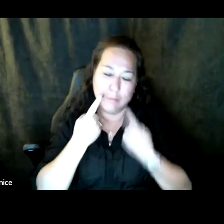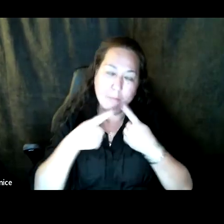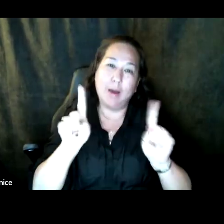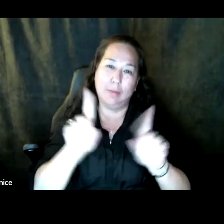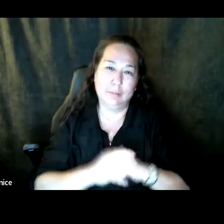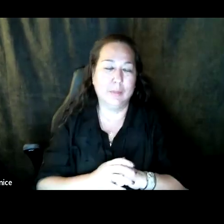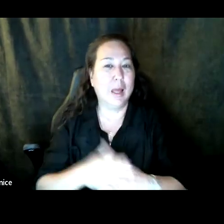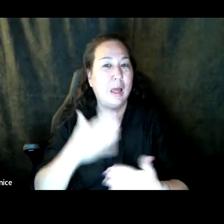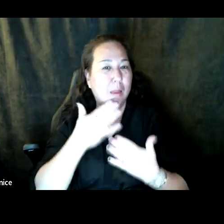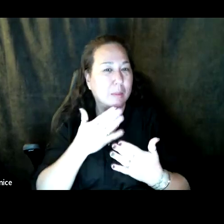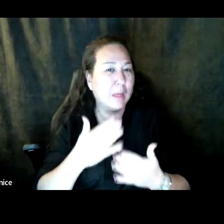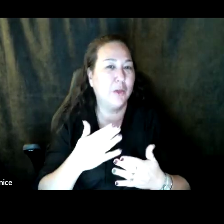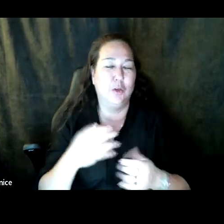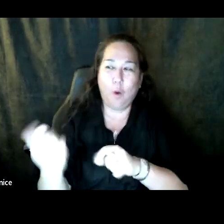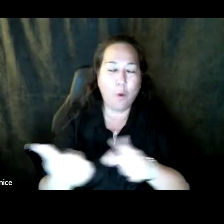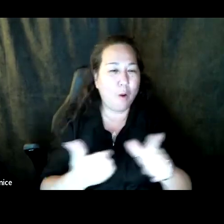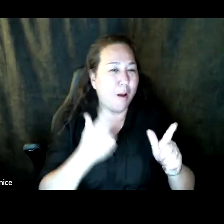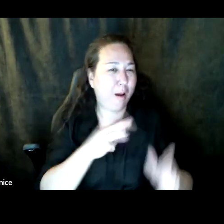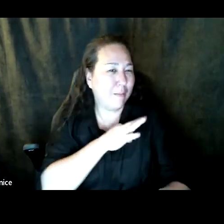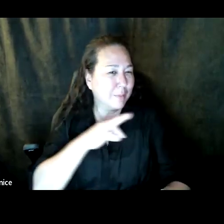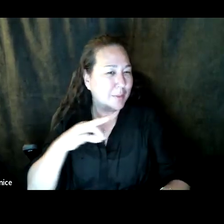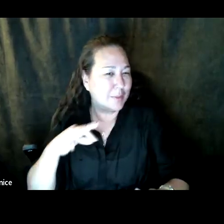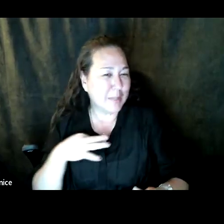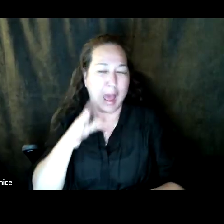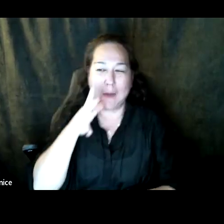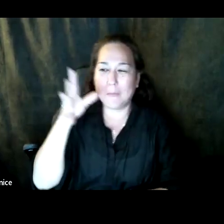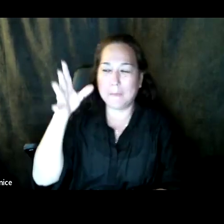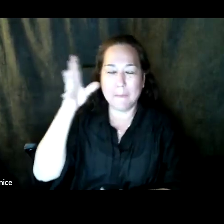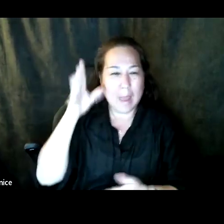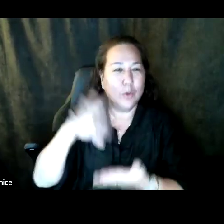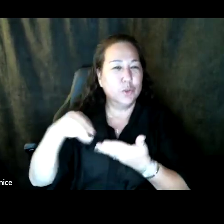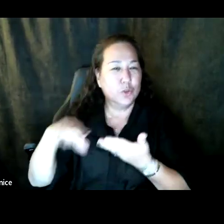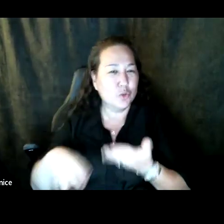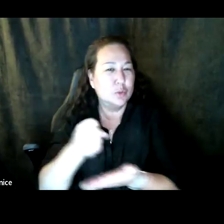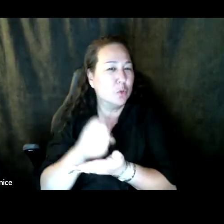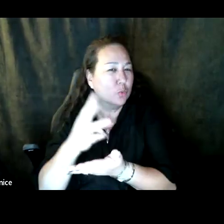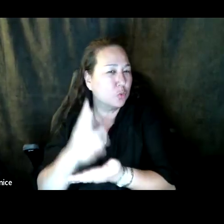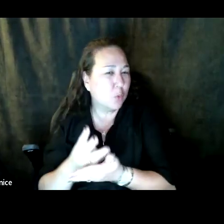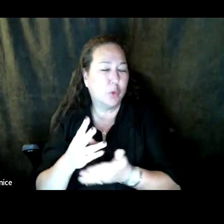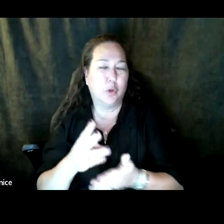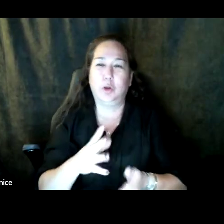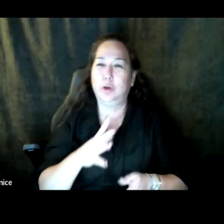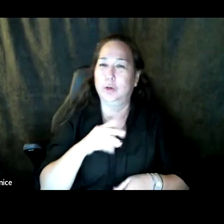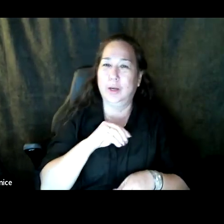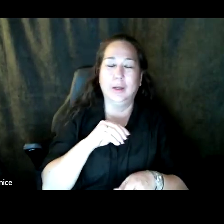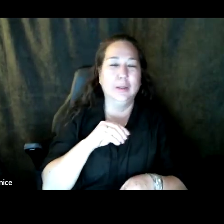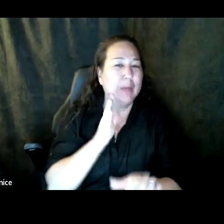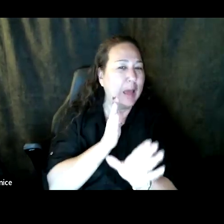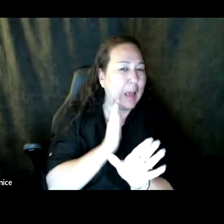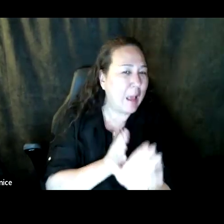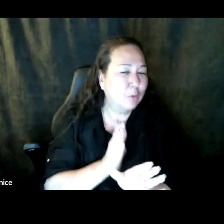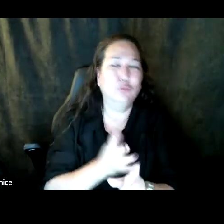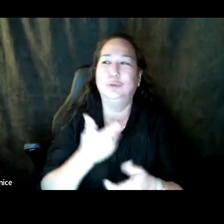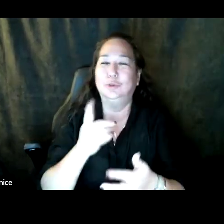paras, custodians, cafeteria staff, social workers, guidance counselors, bus drivers and monitors,